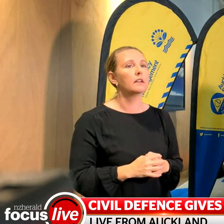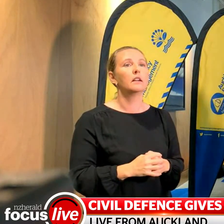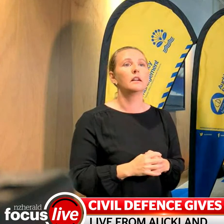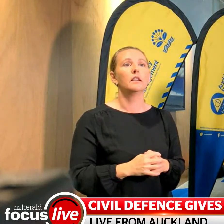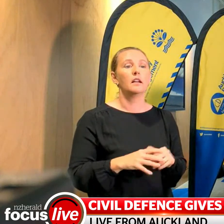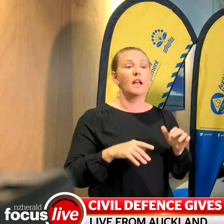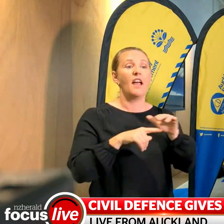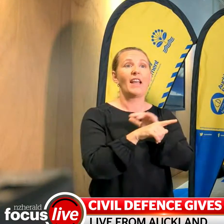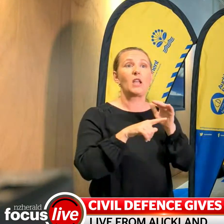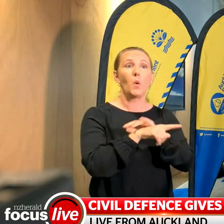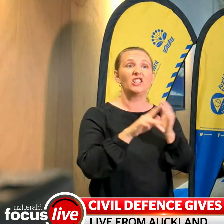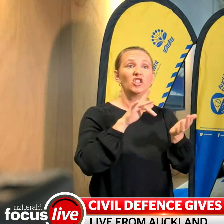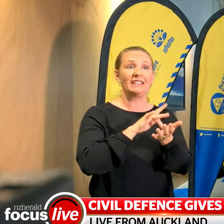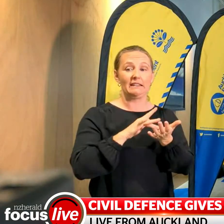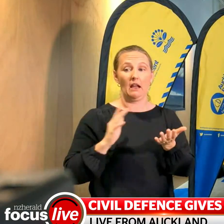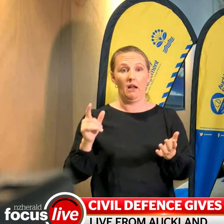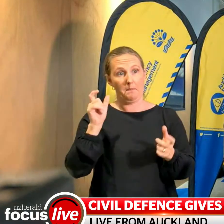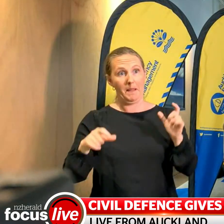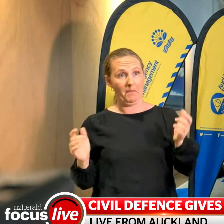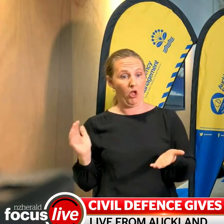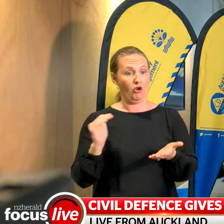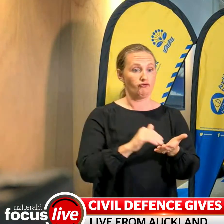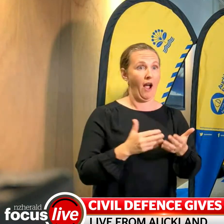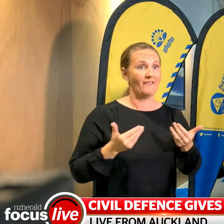evacuation centres? Is it still quite significant?